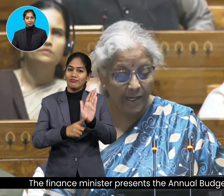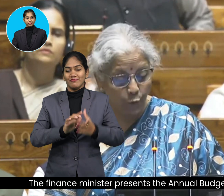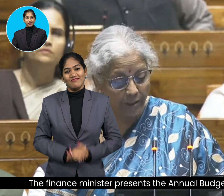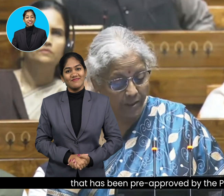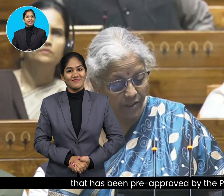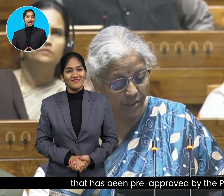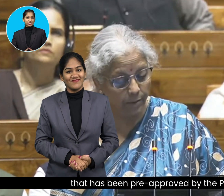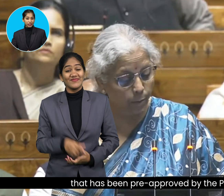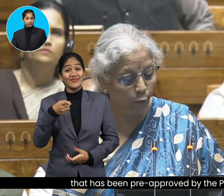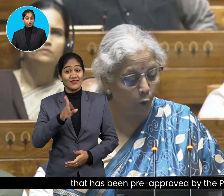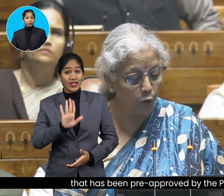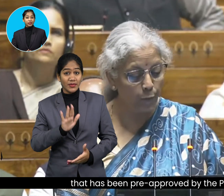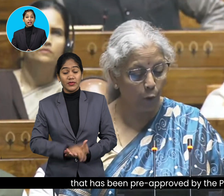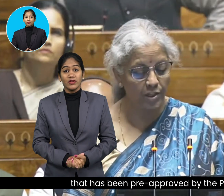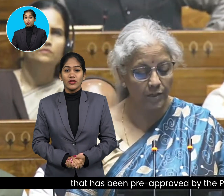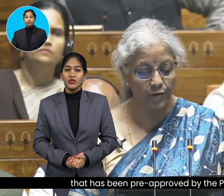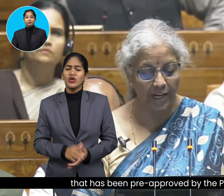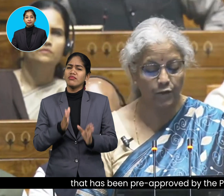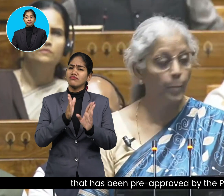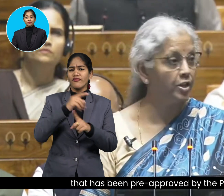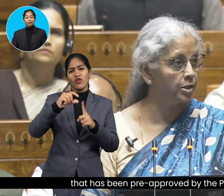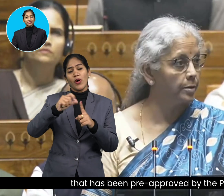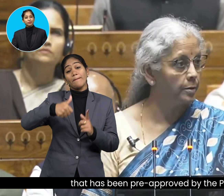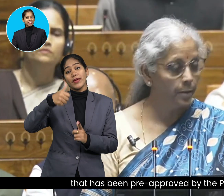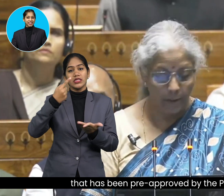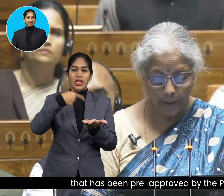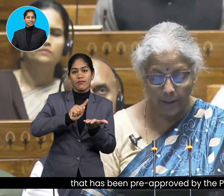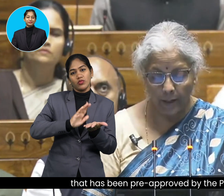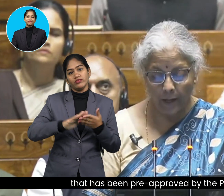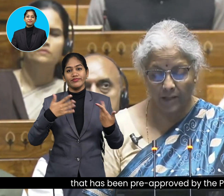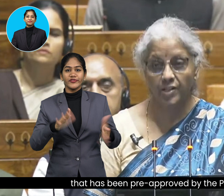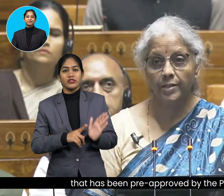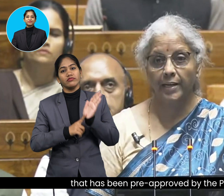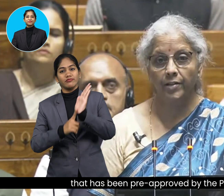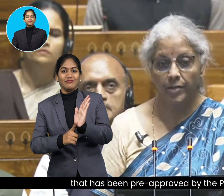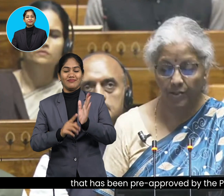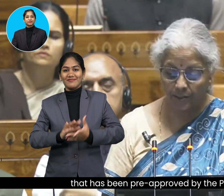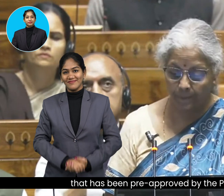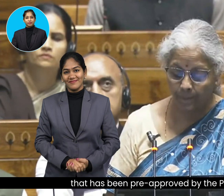That has been pre-approved by the President.